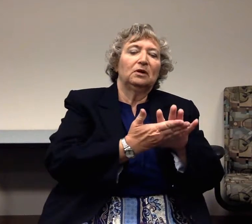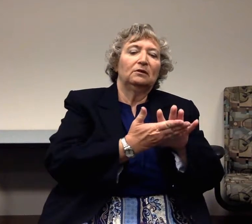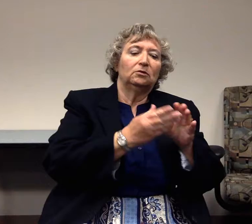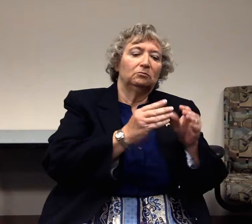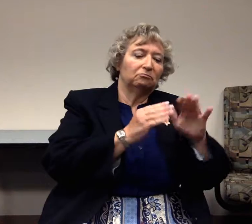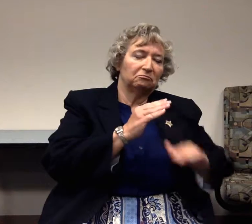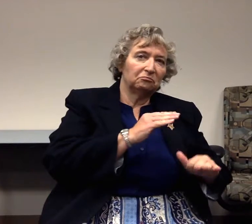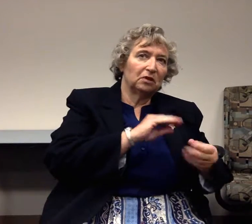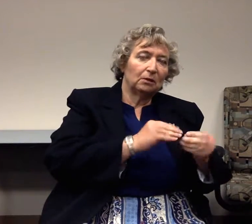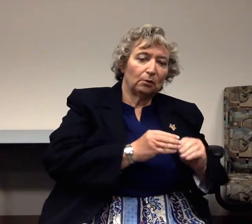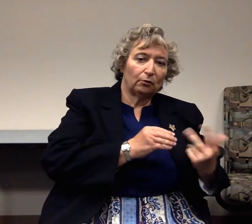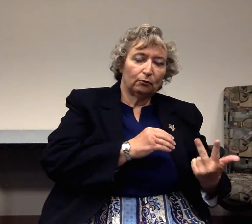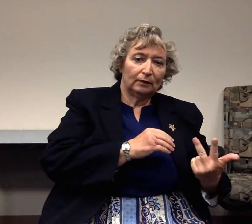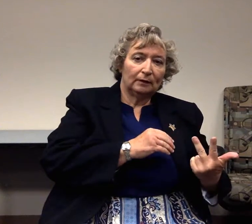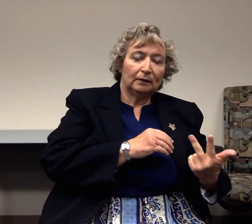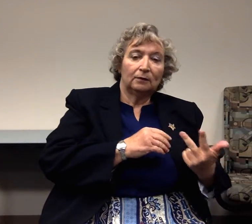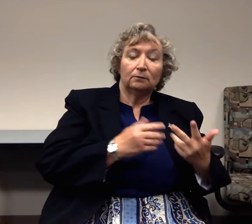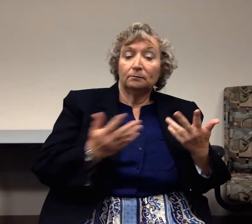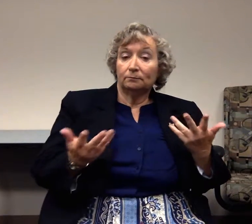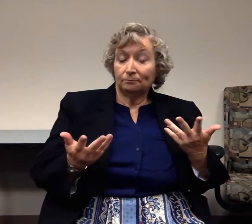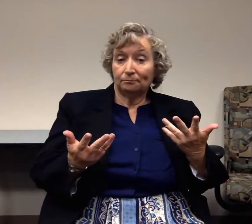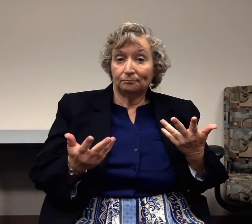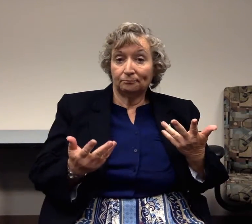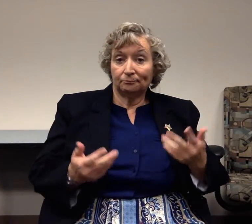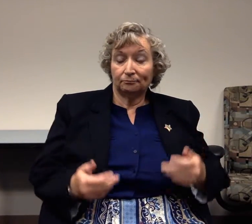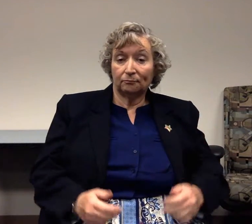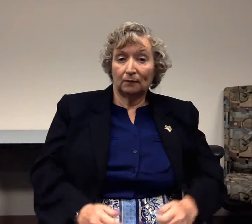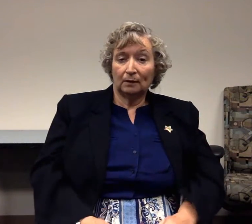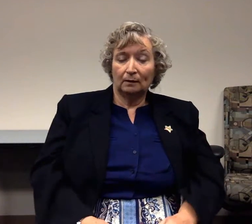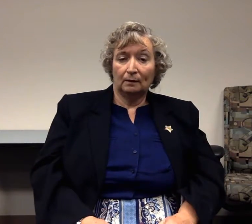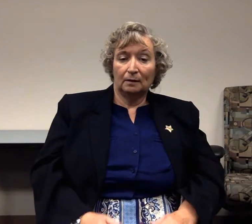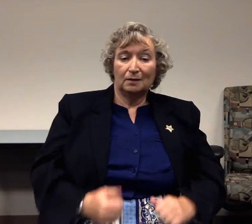3. Lack of support. And we'll talk about that in just